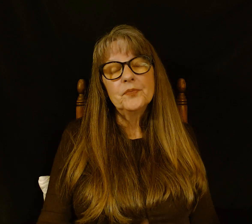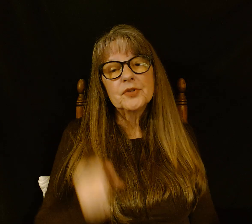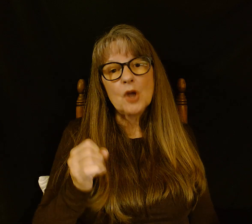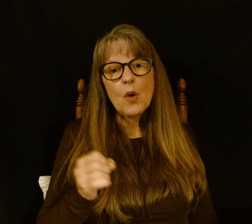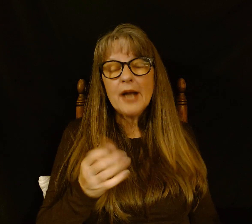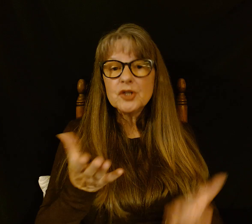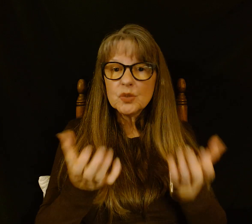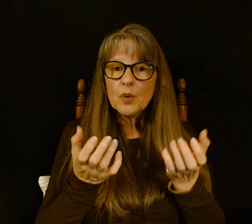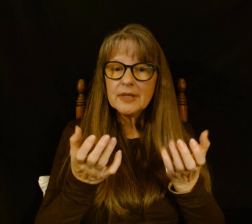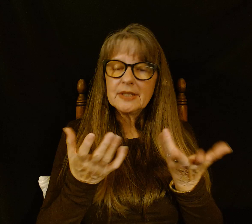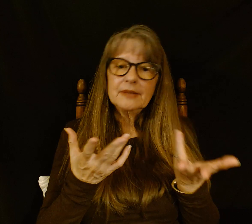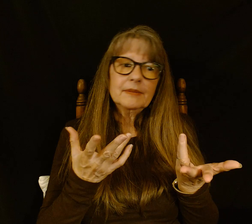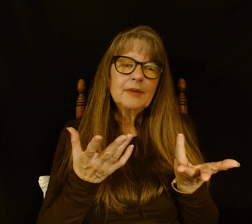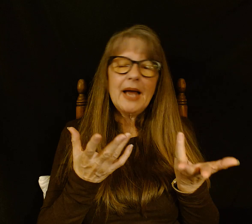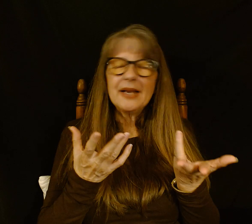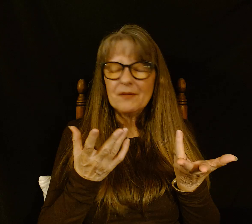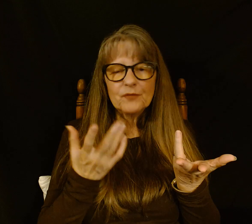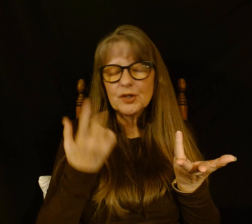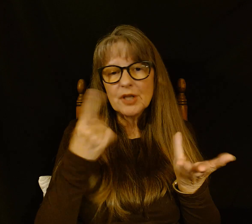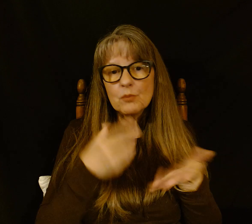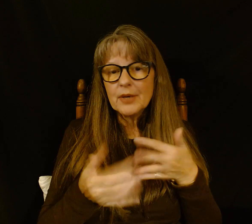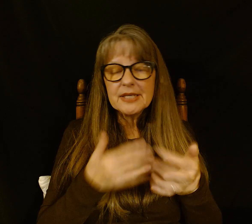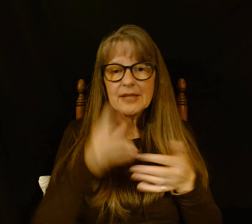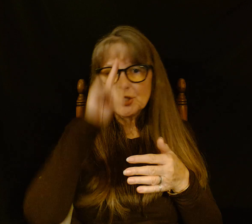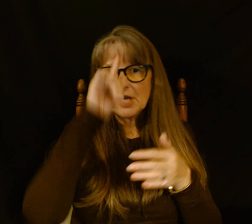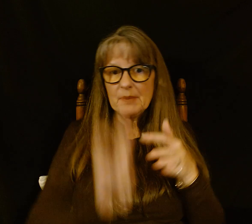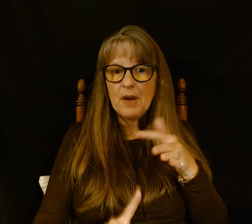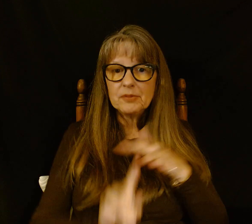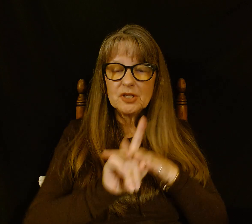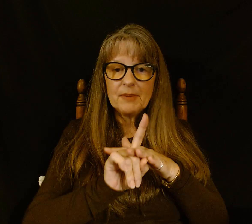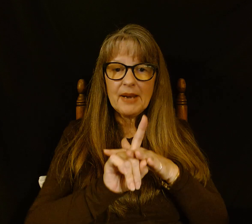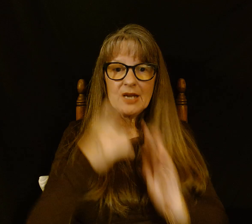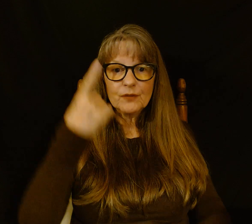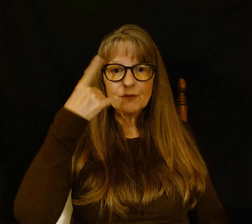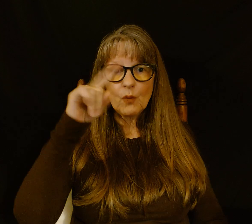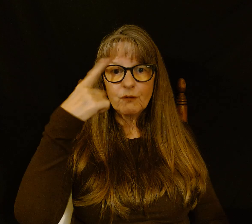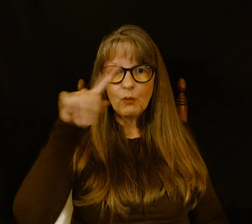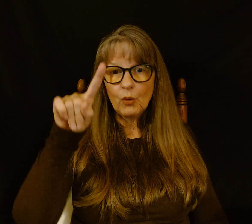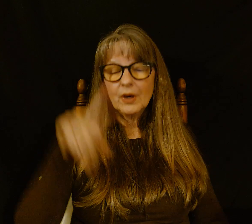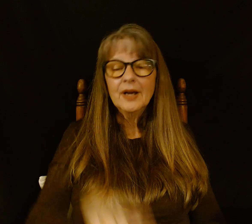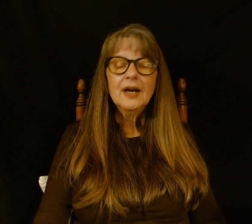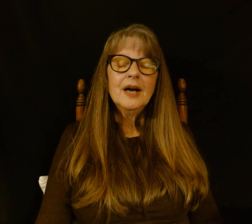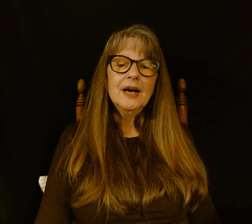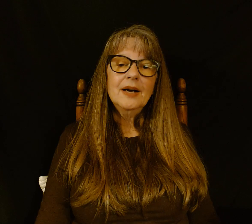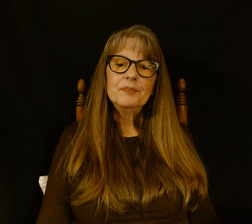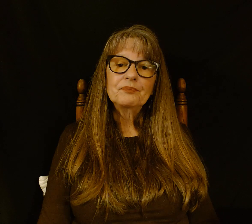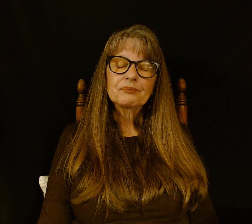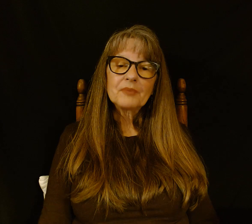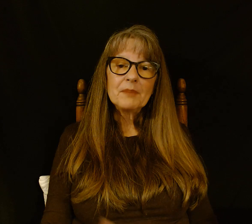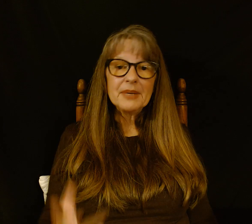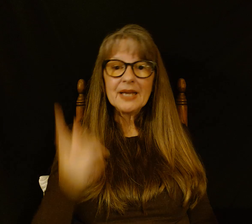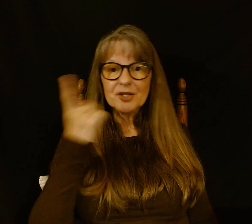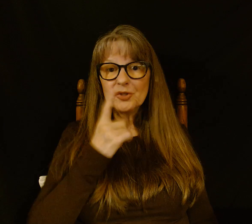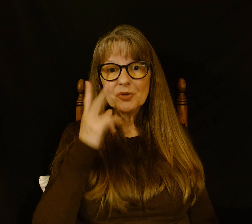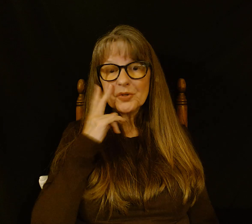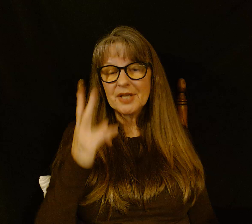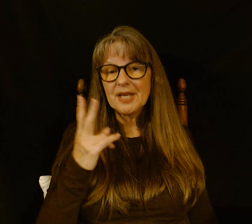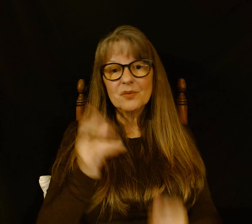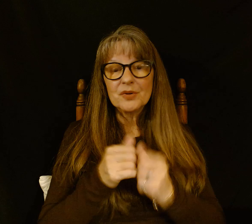So I just wanted to, for some reason that just kind of popped into my head for 4-4, because you do see it with